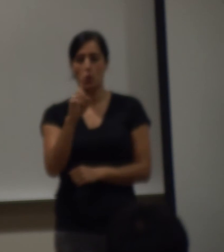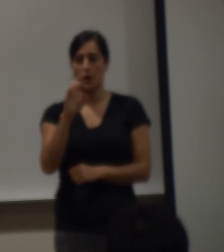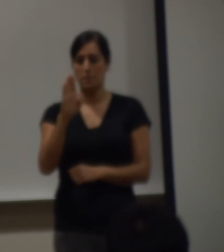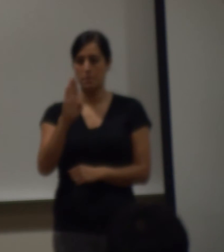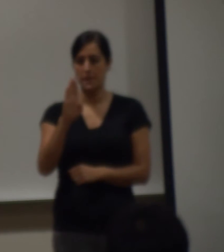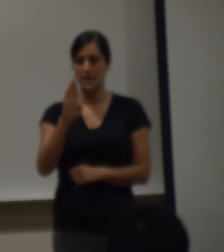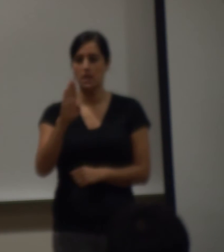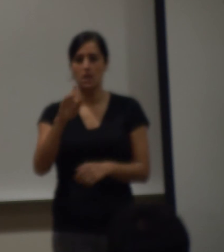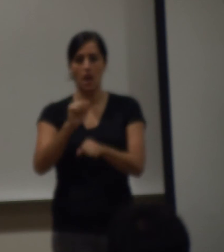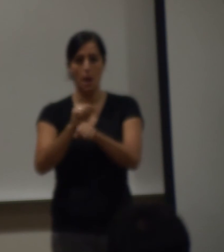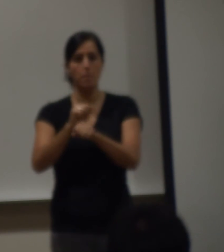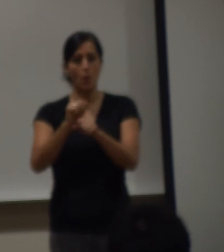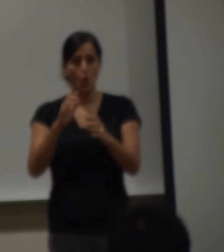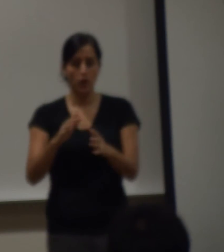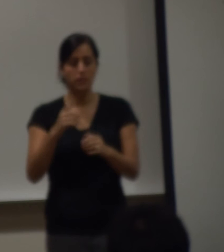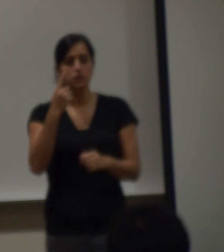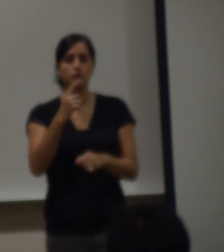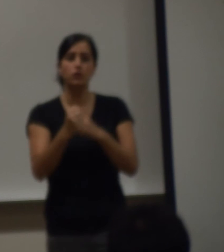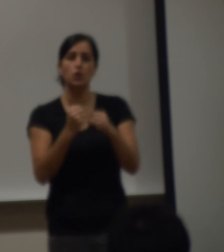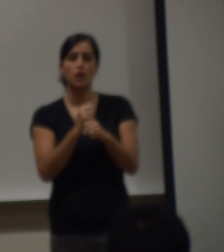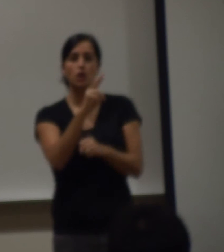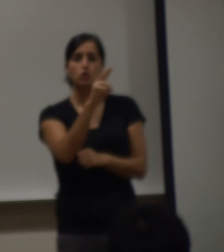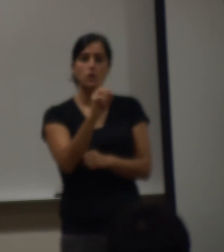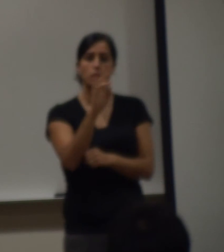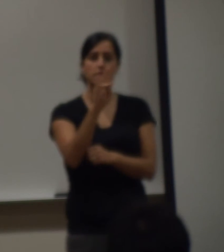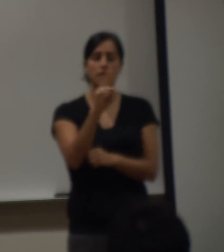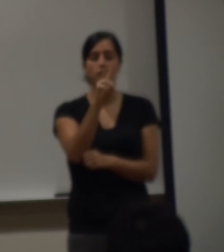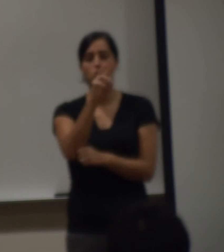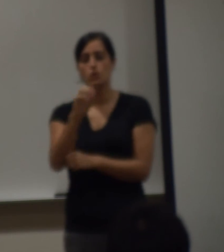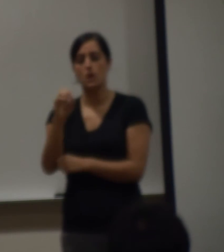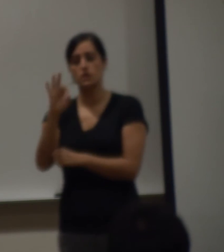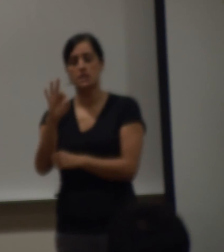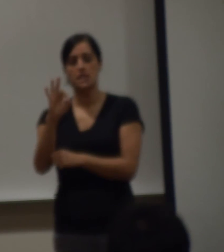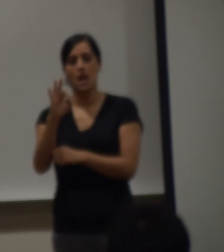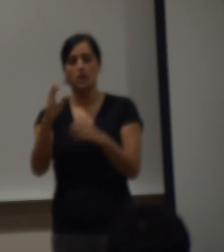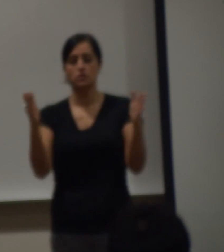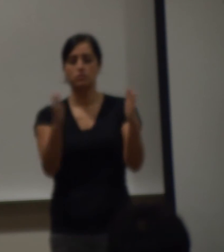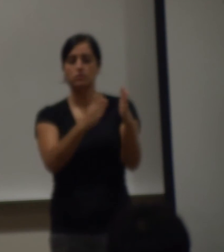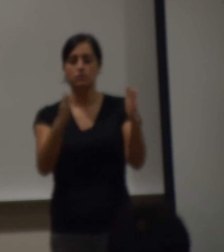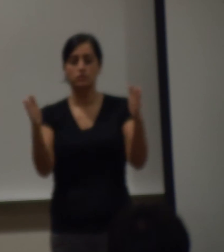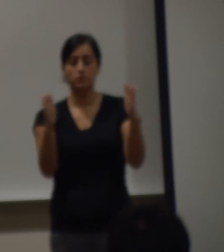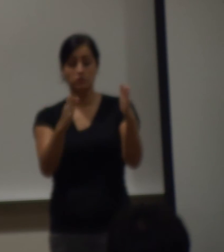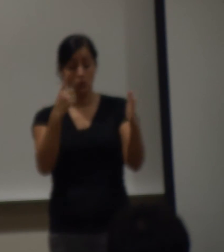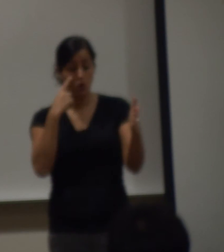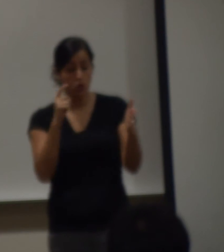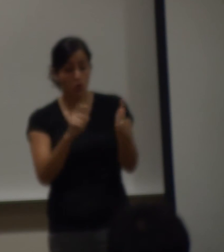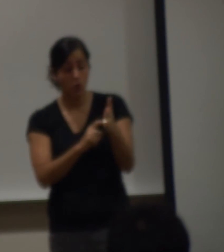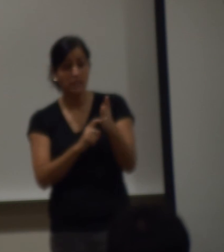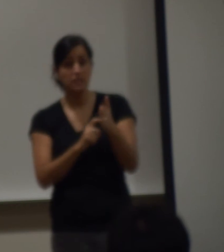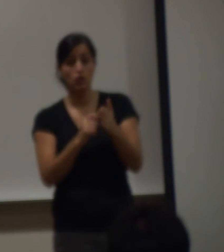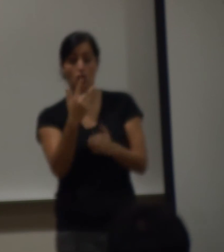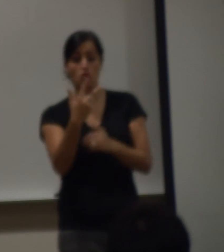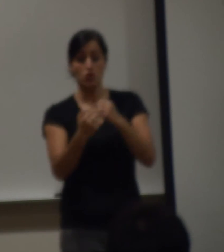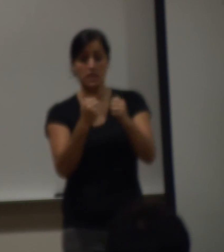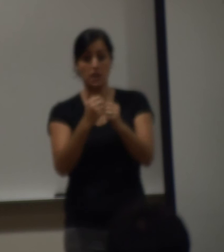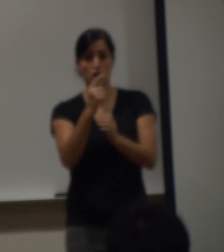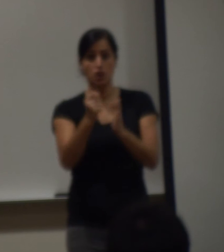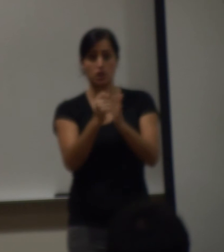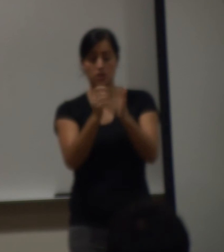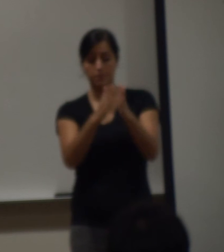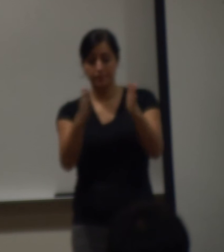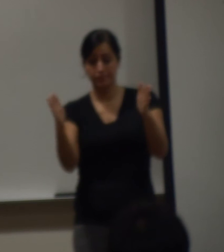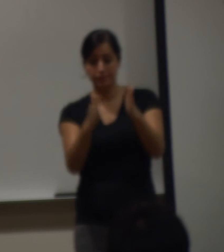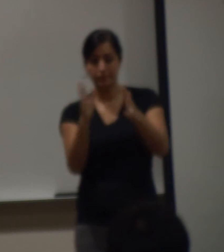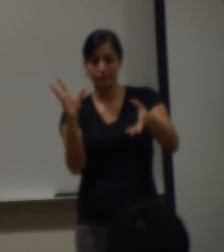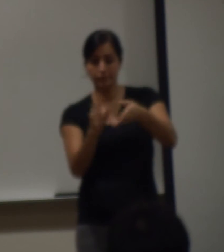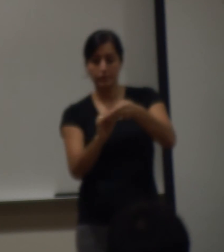years 2007, 2009 fiscal years, and found out that in 3 years the top 10 companies obtained something